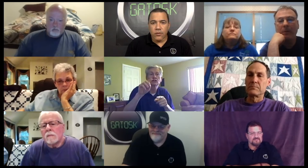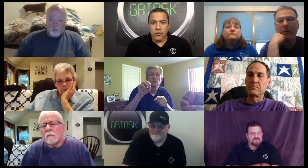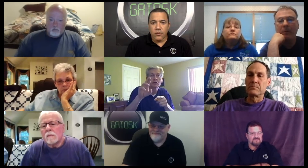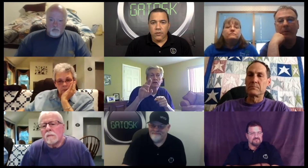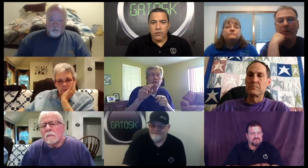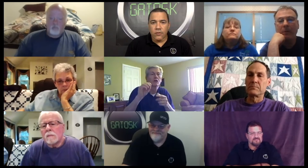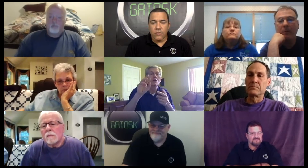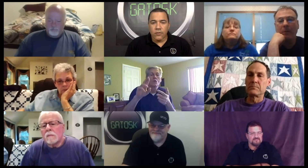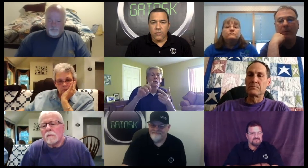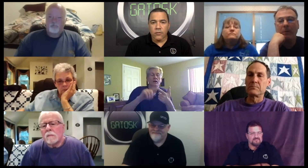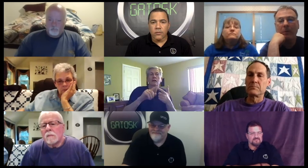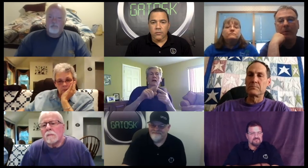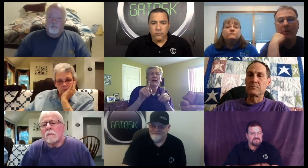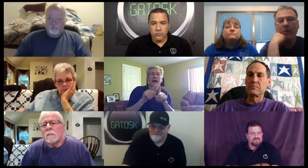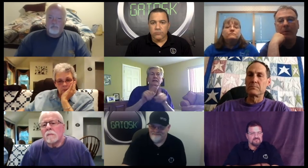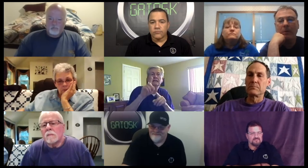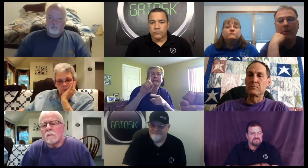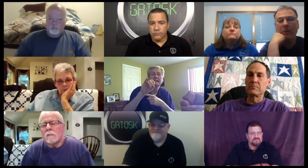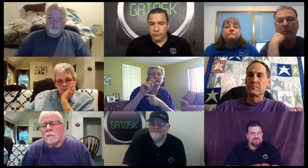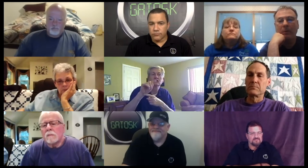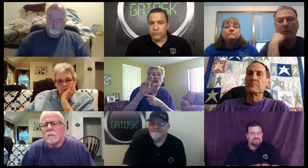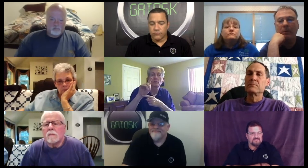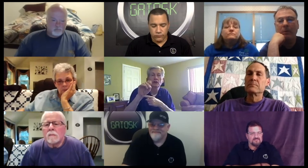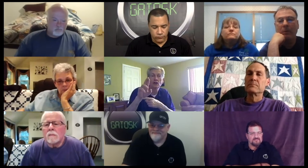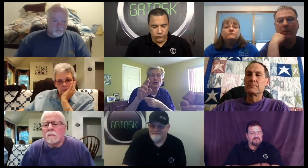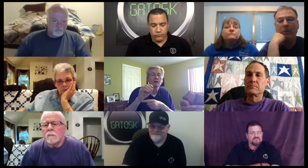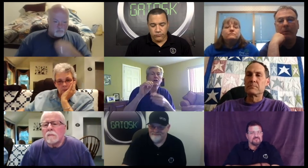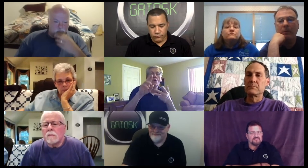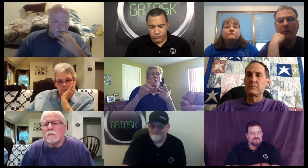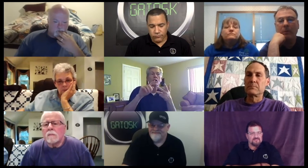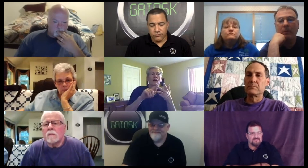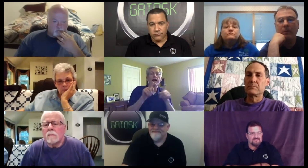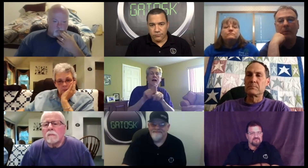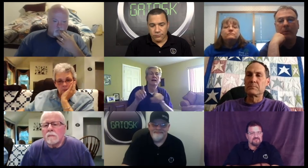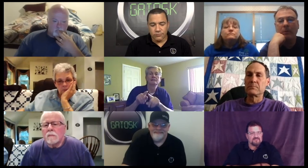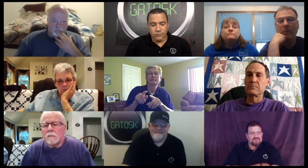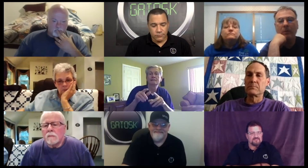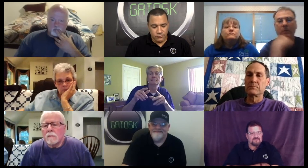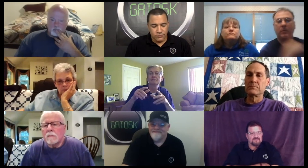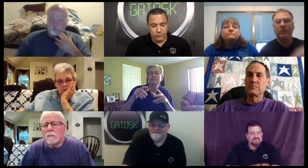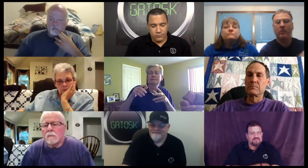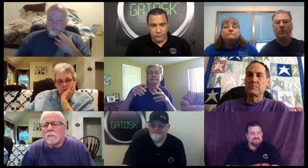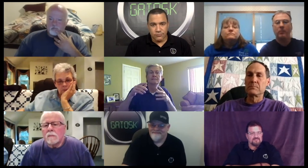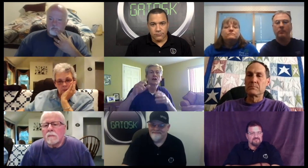a customer, or if they've signed up as a distributor, or as